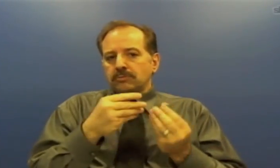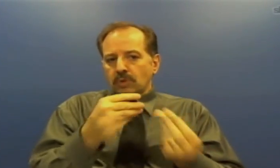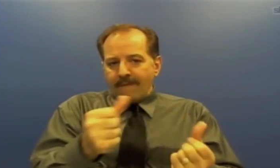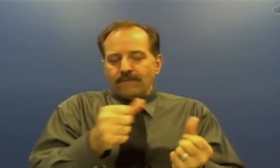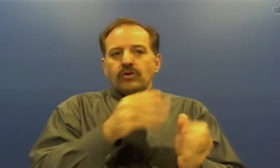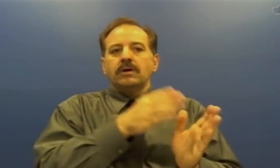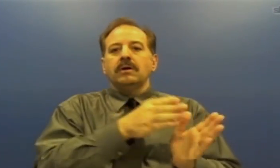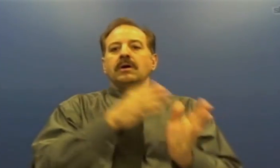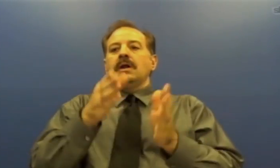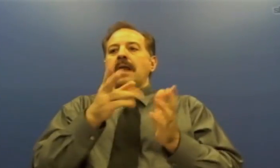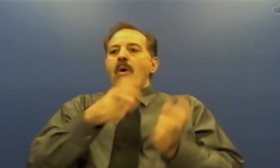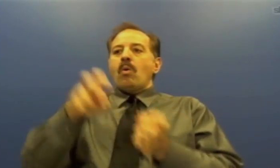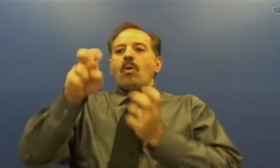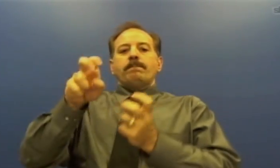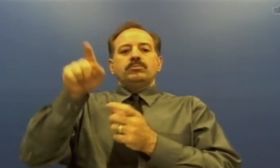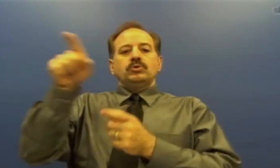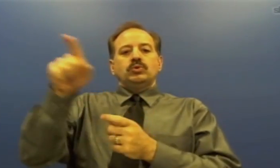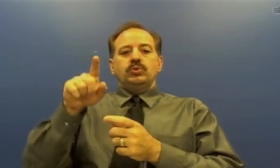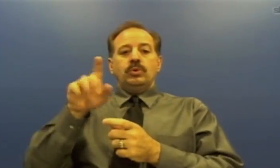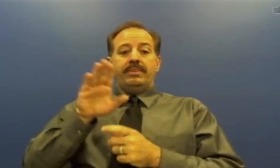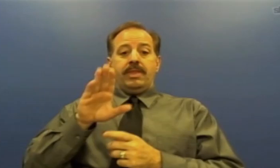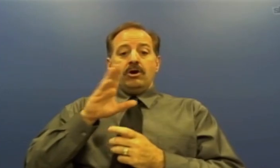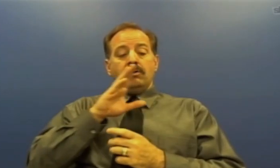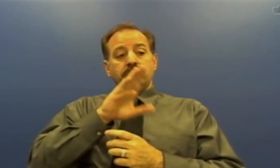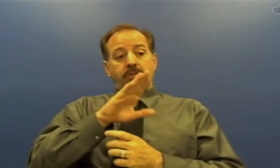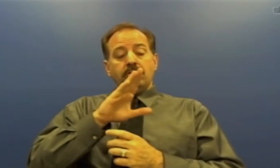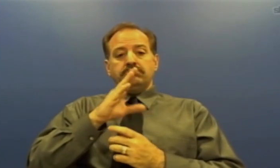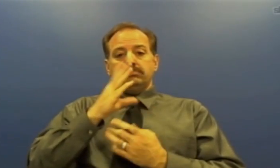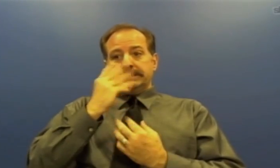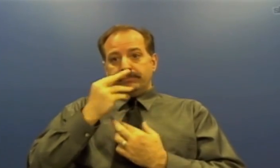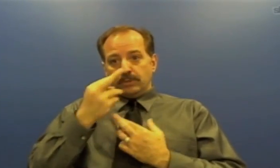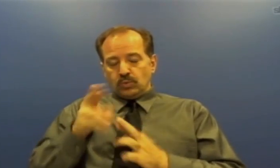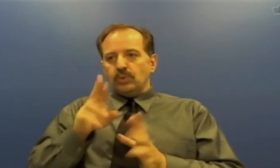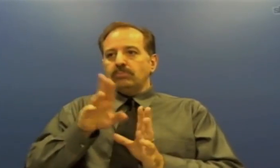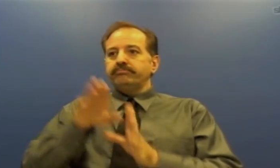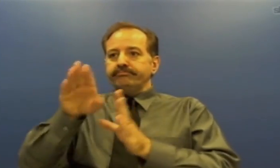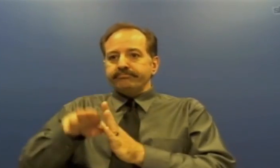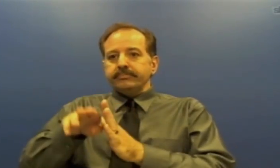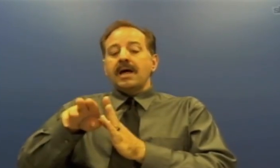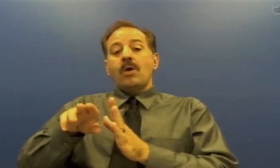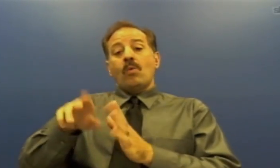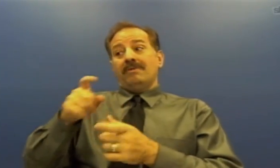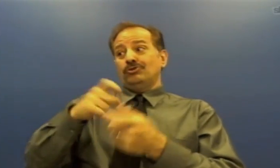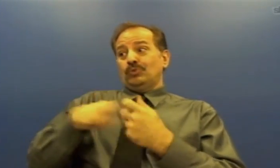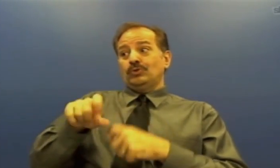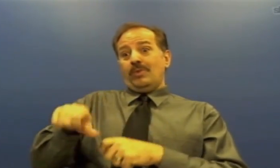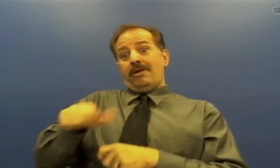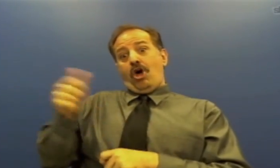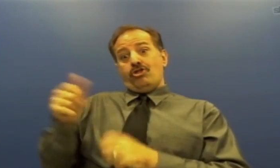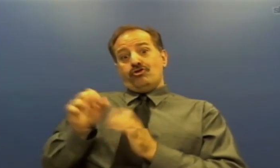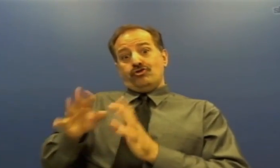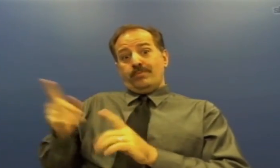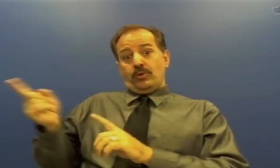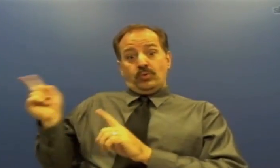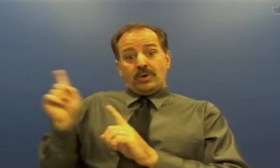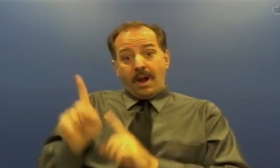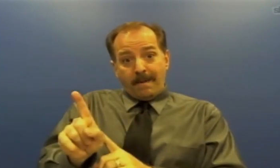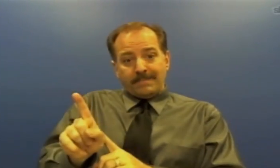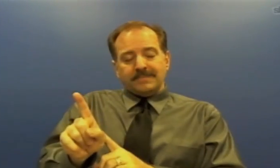there to post-op and recovery, and now we're back to the patient's room. When the other interpreter comes